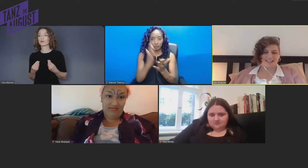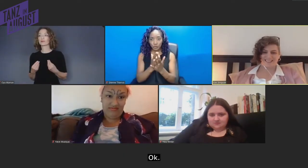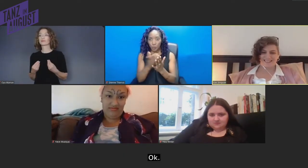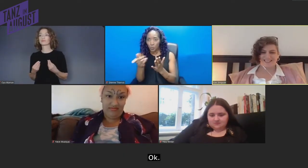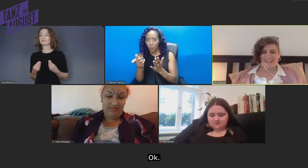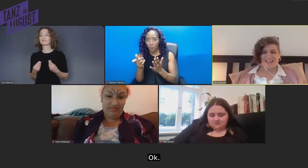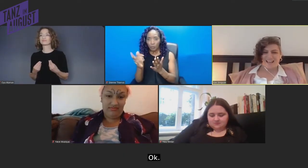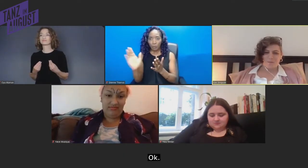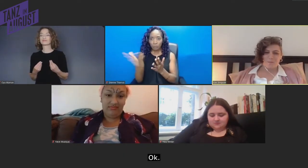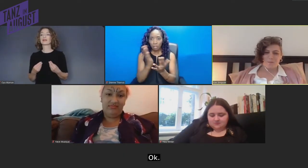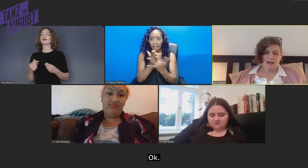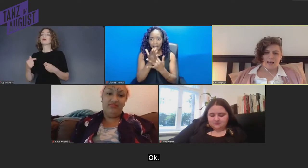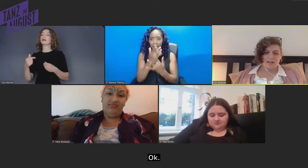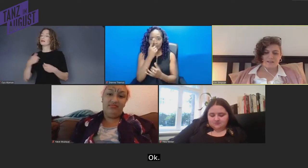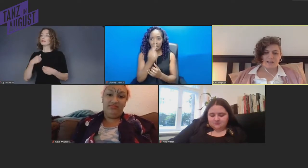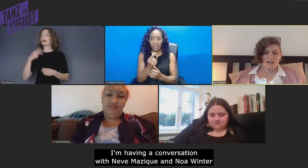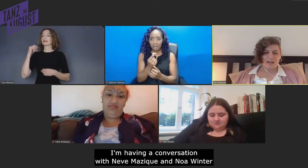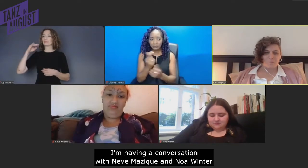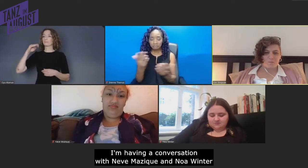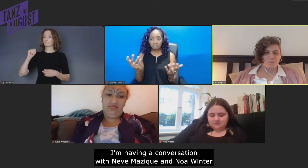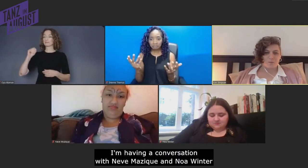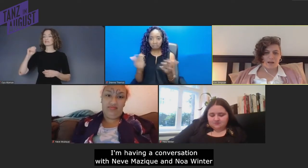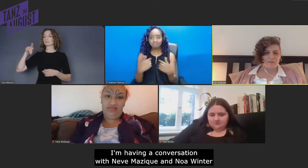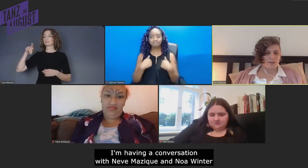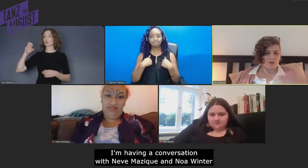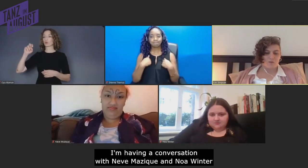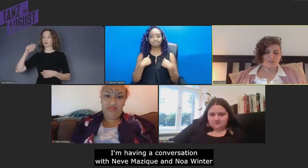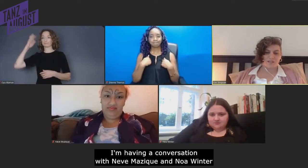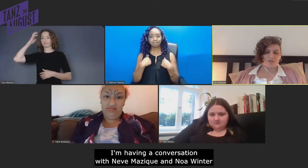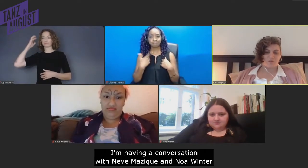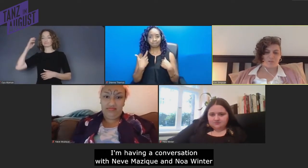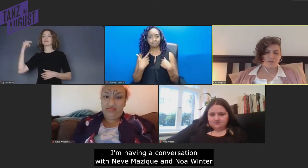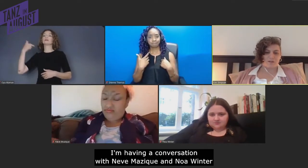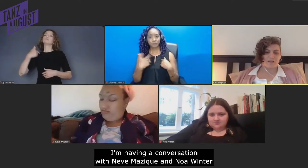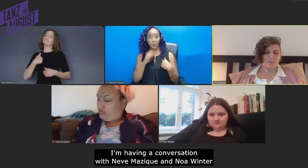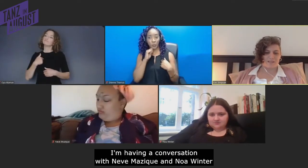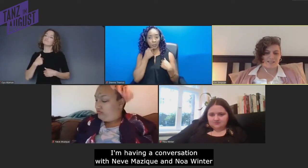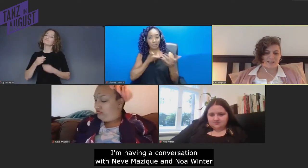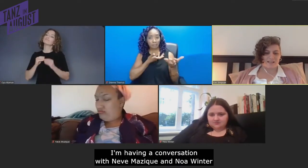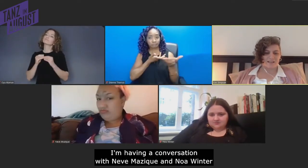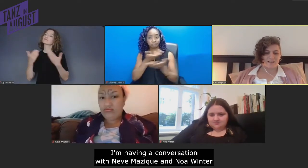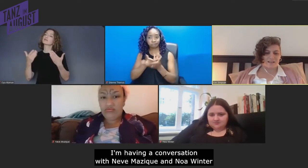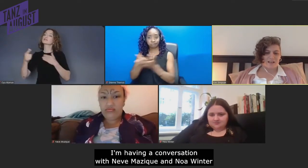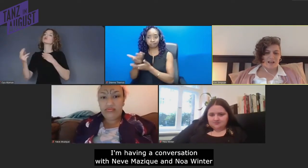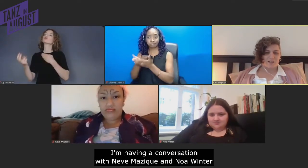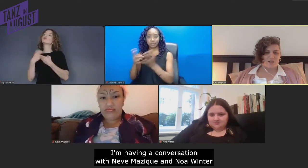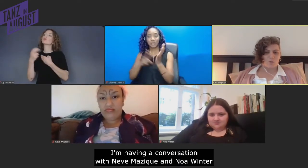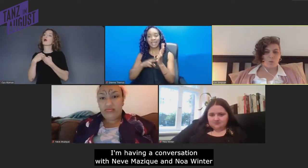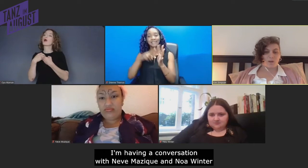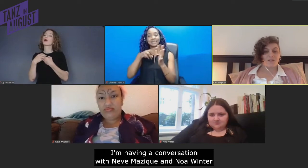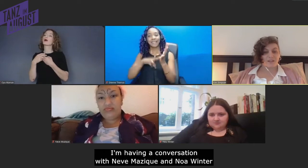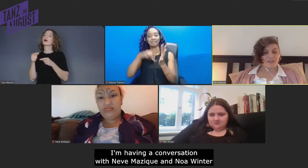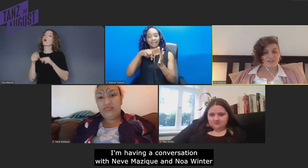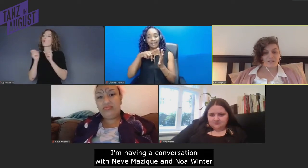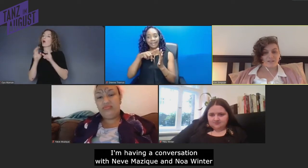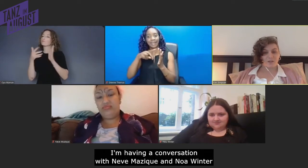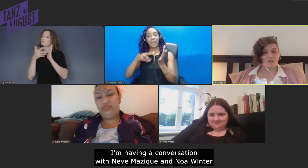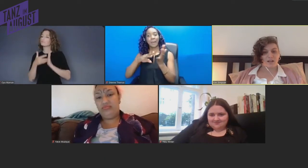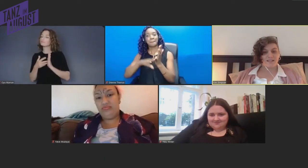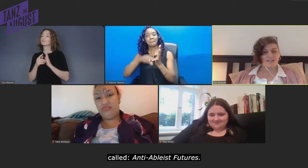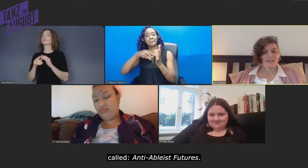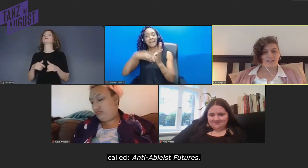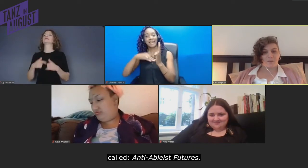okay. And I'm having a conversation with Neve Mazique and Noa Winter